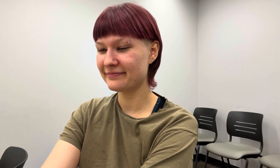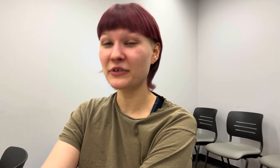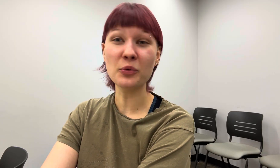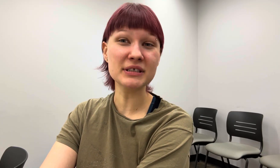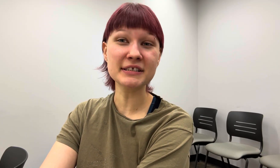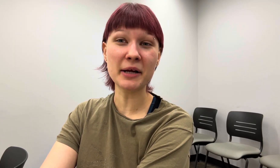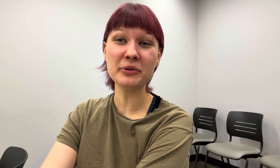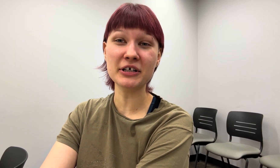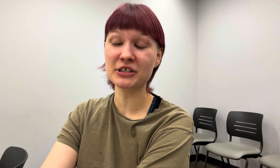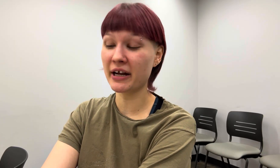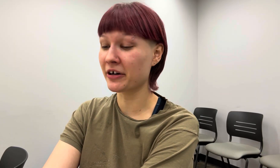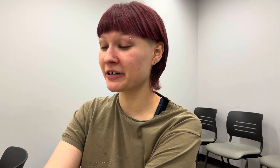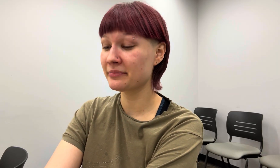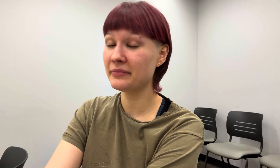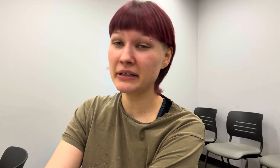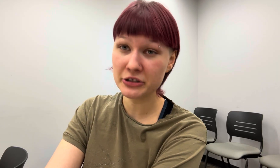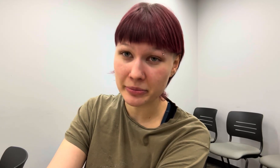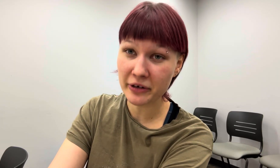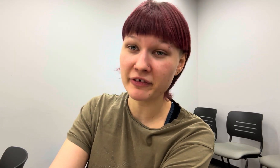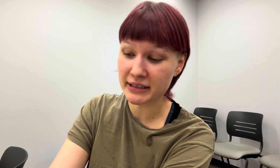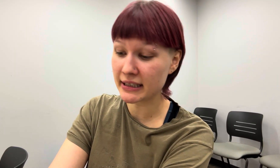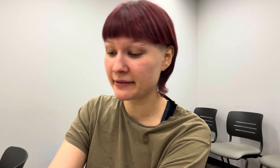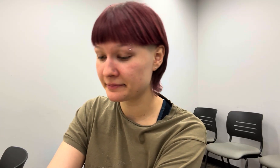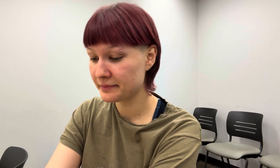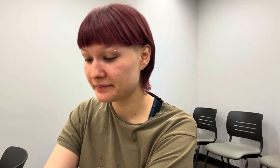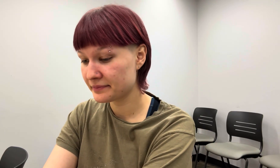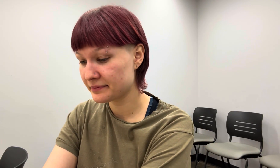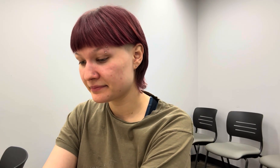there was a sign production error. The interpreter fixed it.